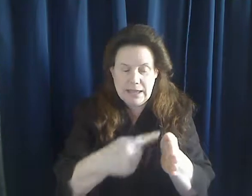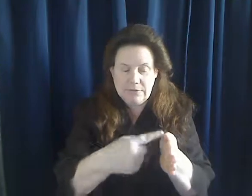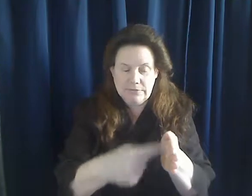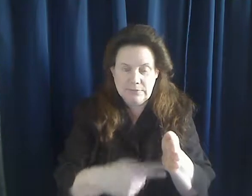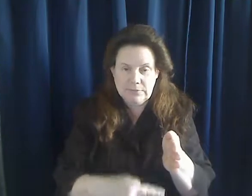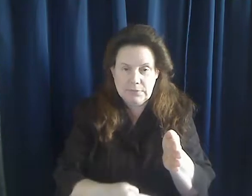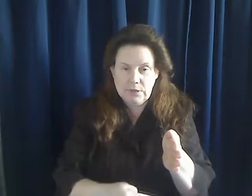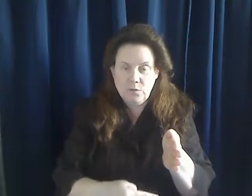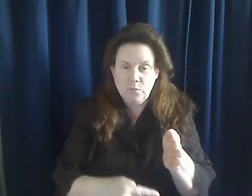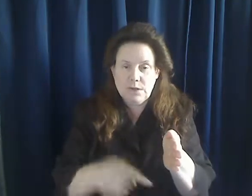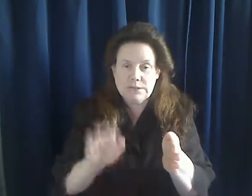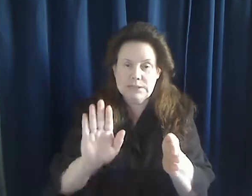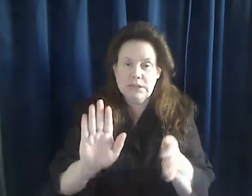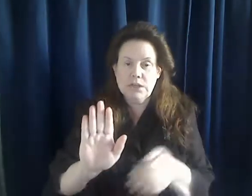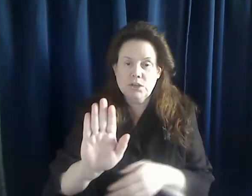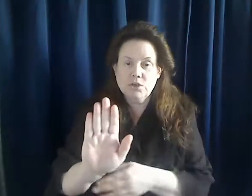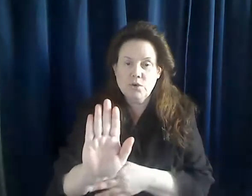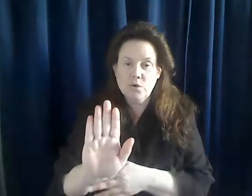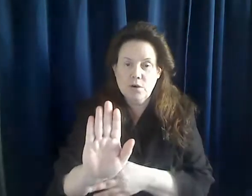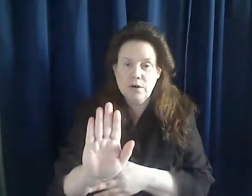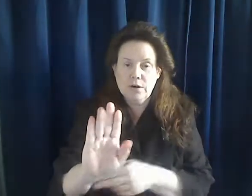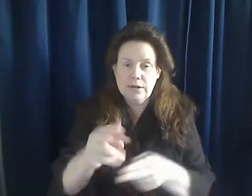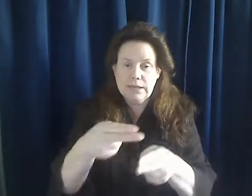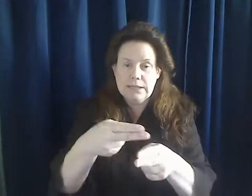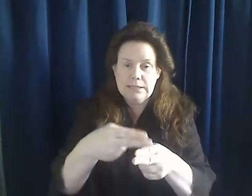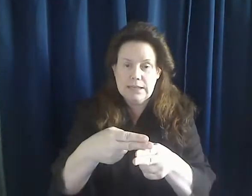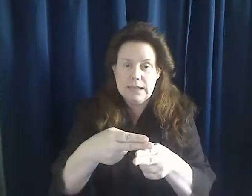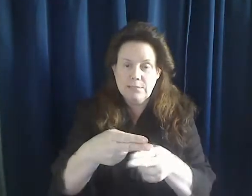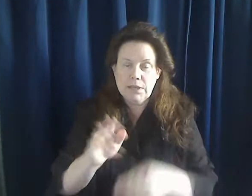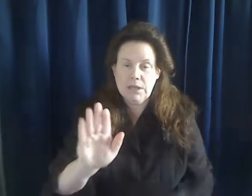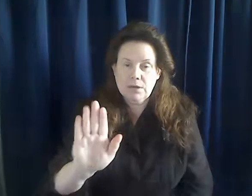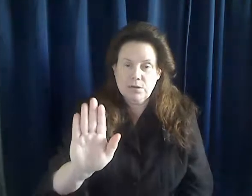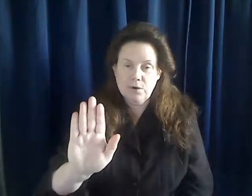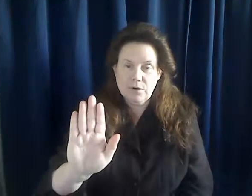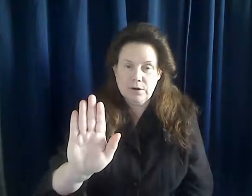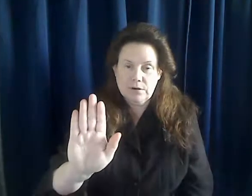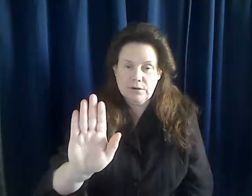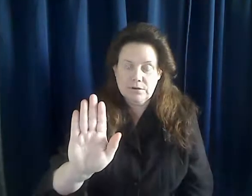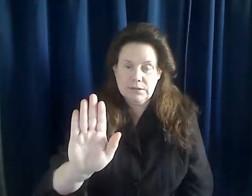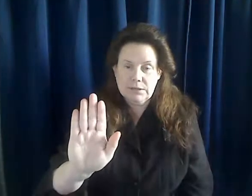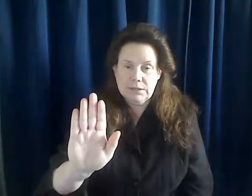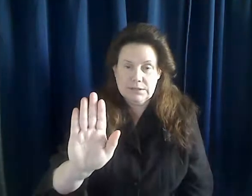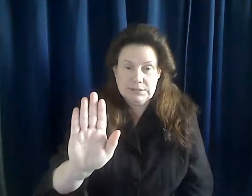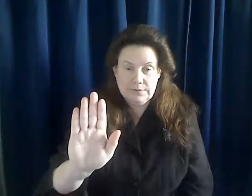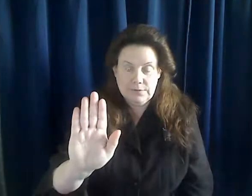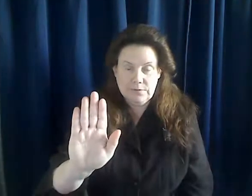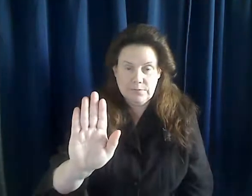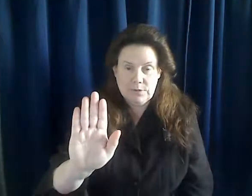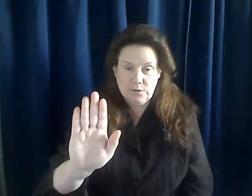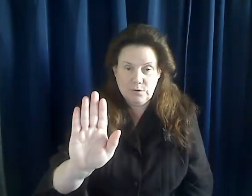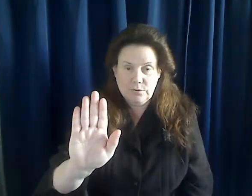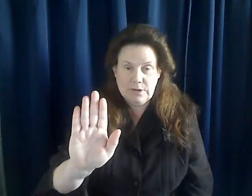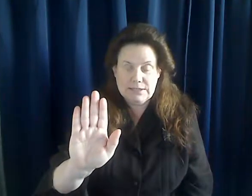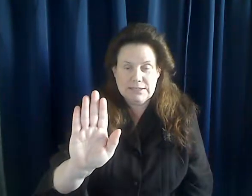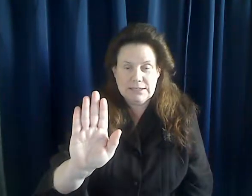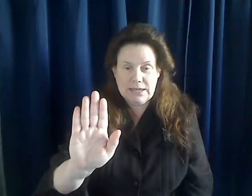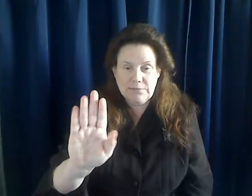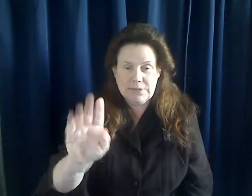half. What's your name? Your is different from you. I see a lot of